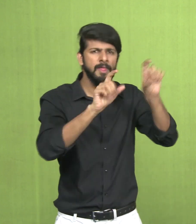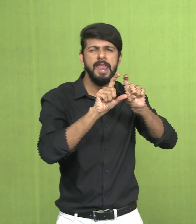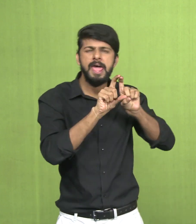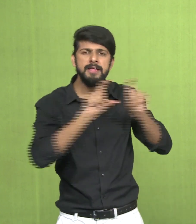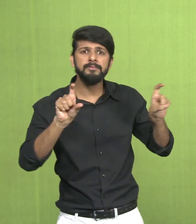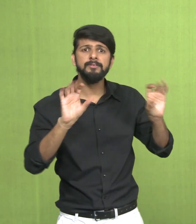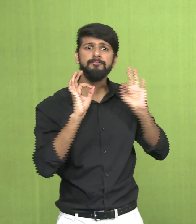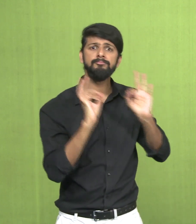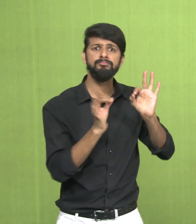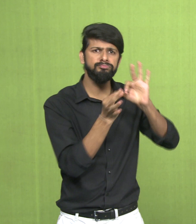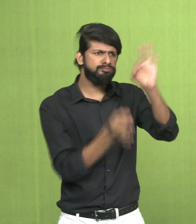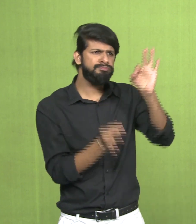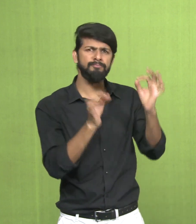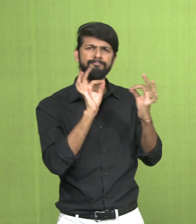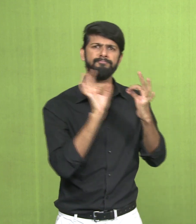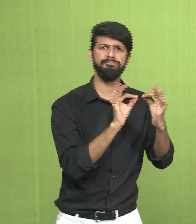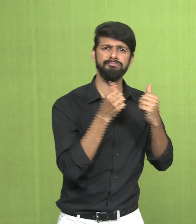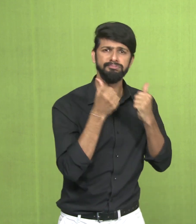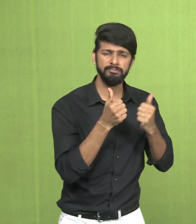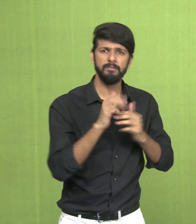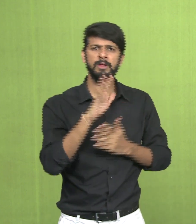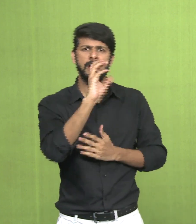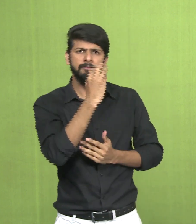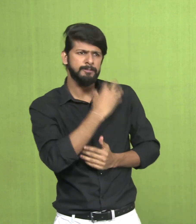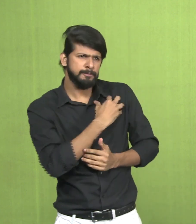Also, the form is very proportionate.